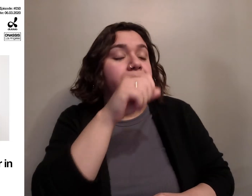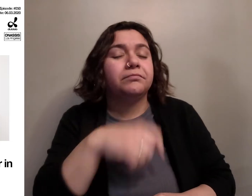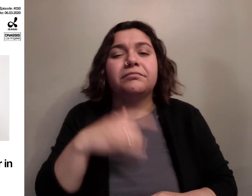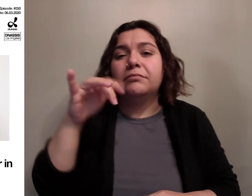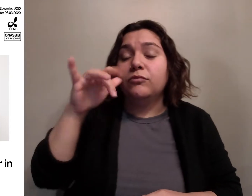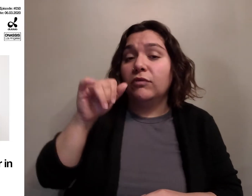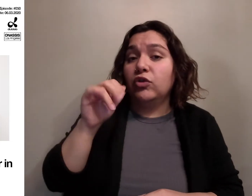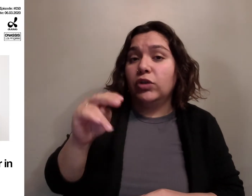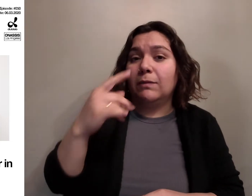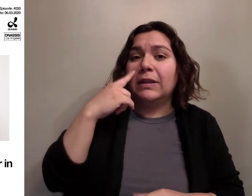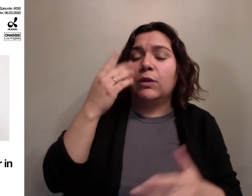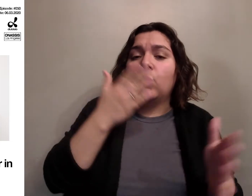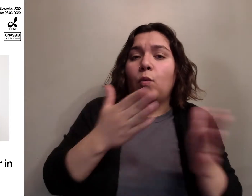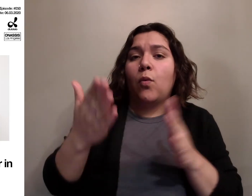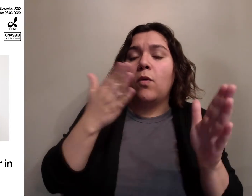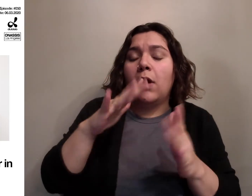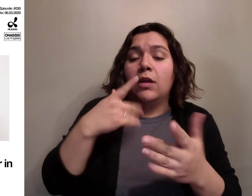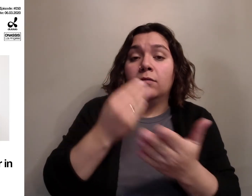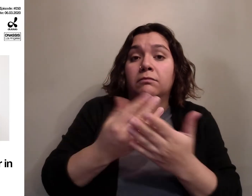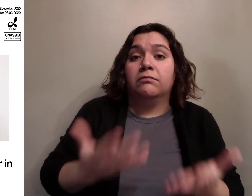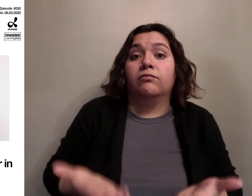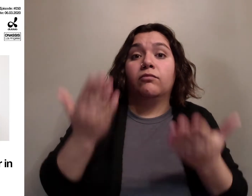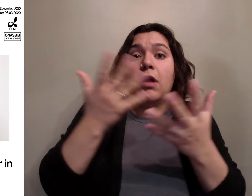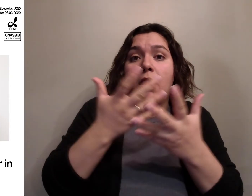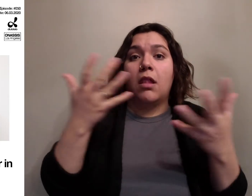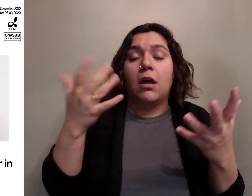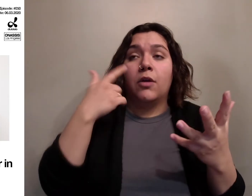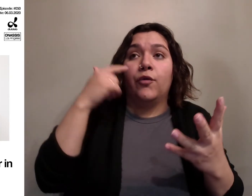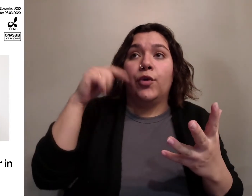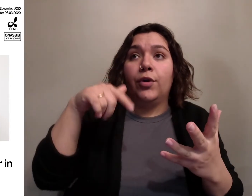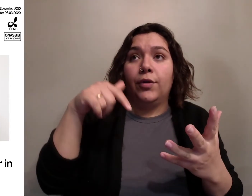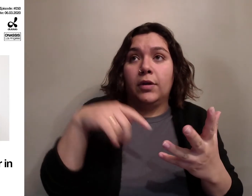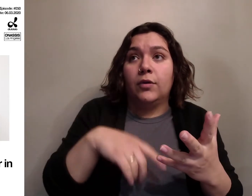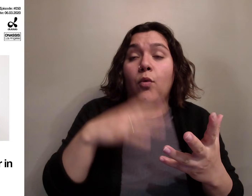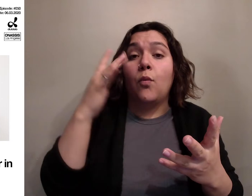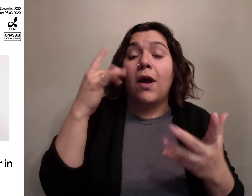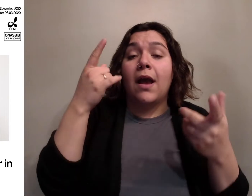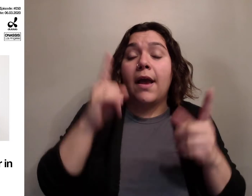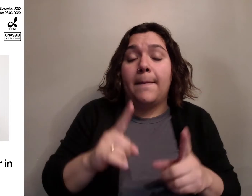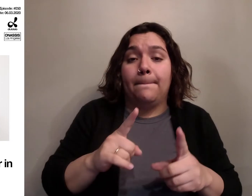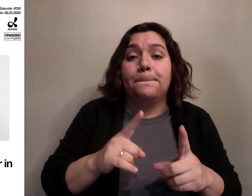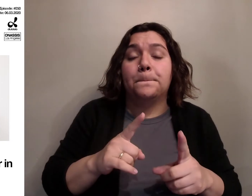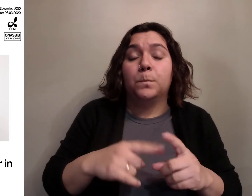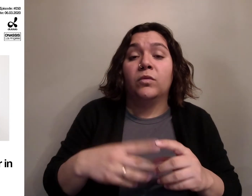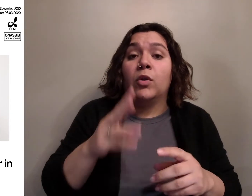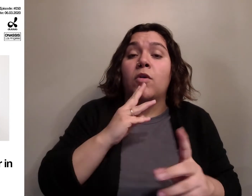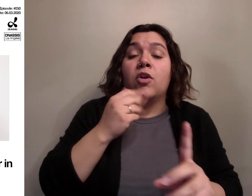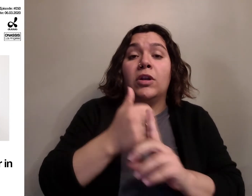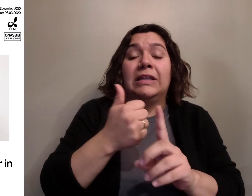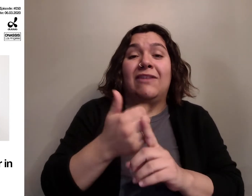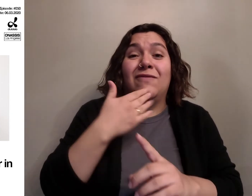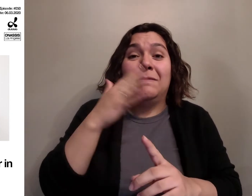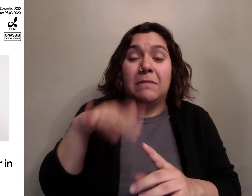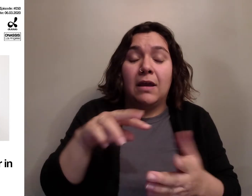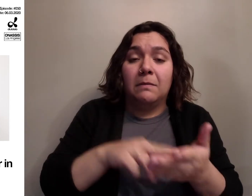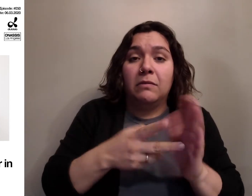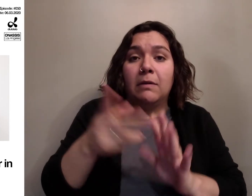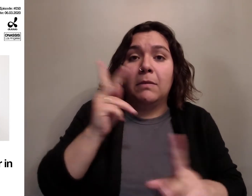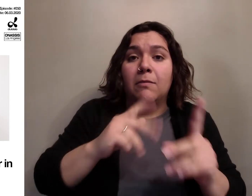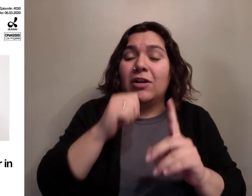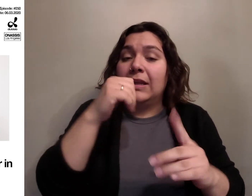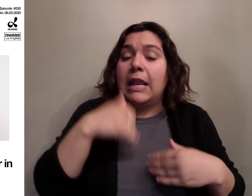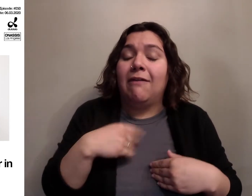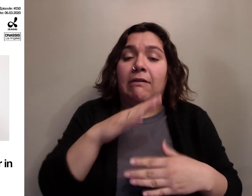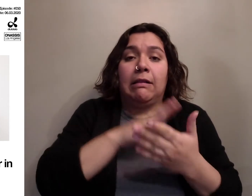believe it was in 2010, yes. That January. We had organized to raise a bunch of money because the